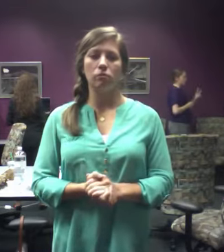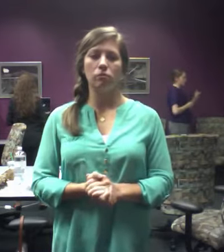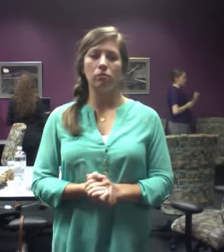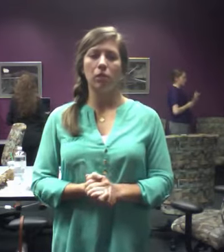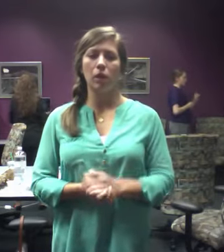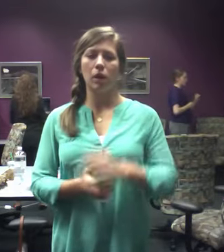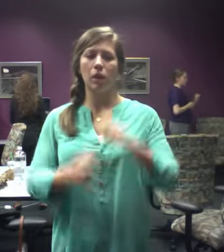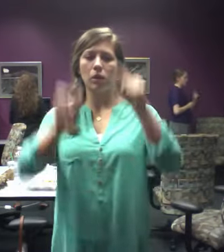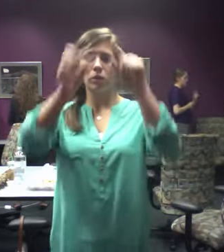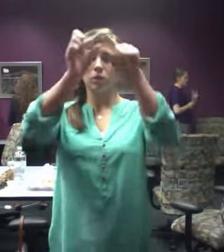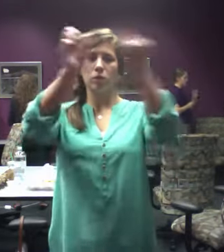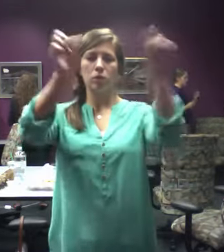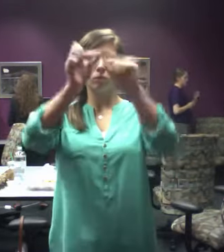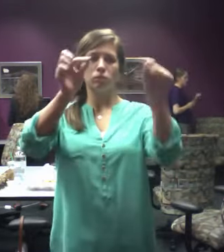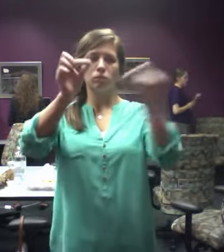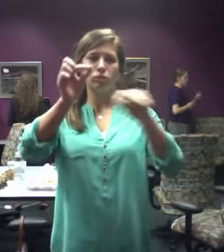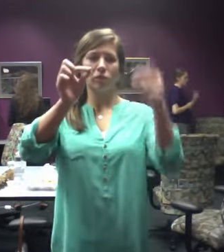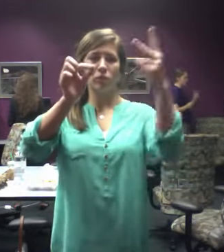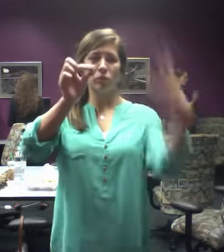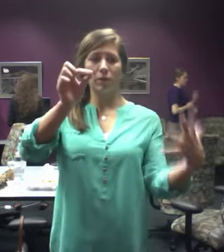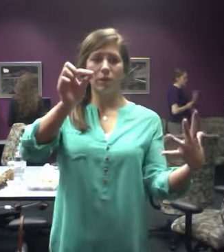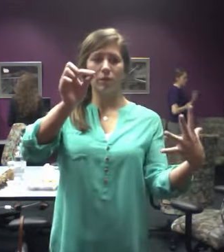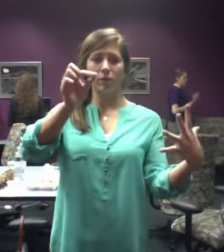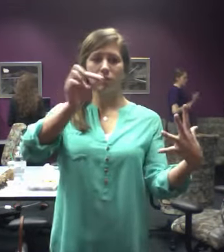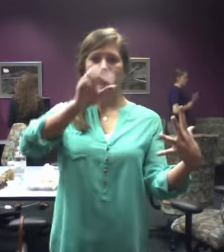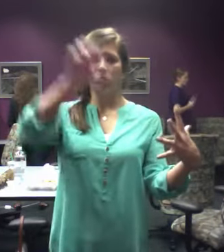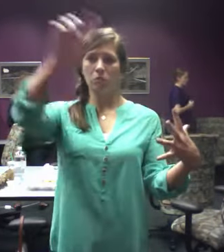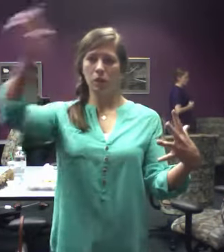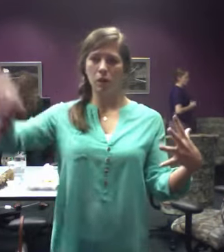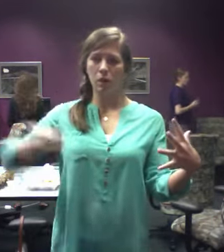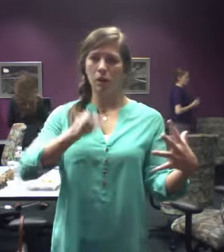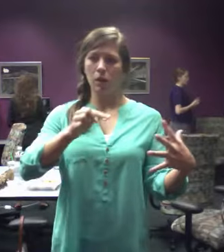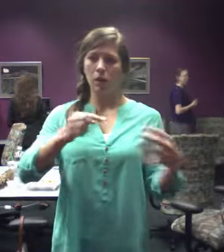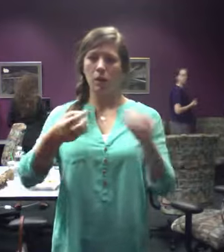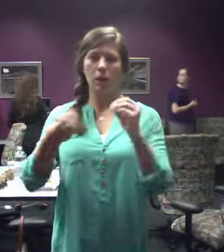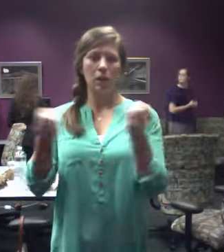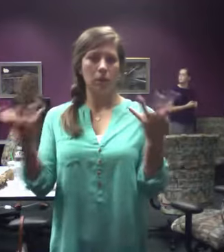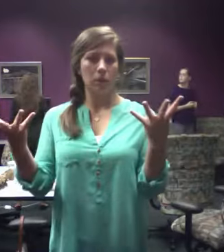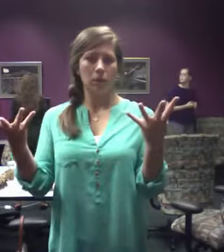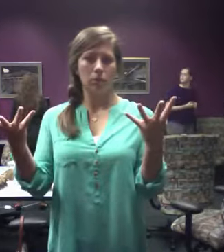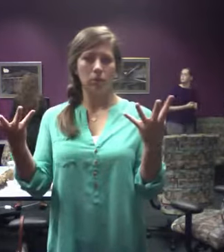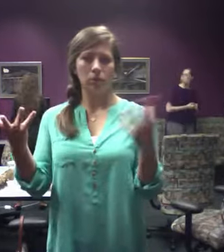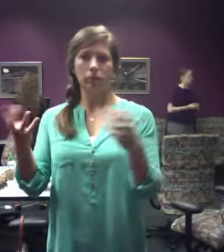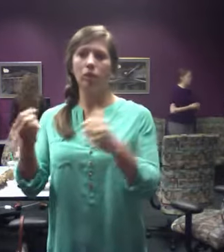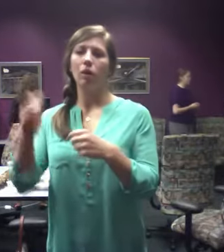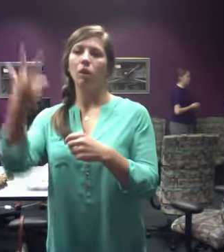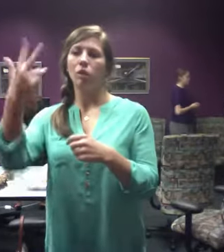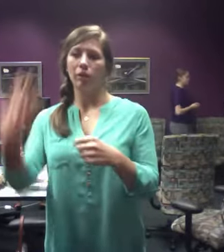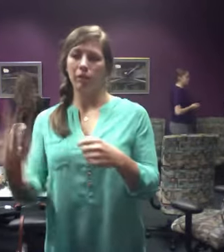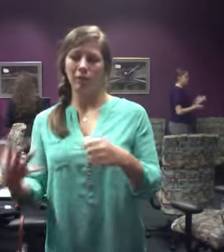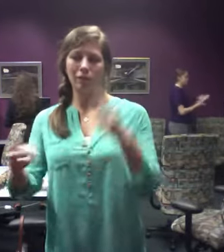Let me see. 3/5. Good. And out of those 3/5, 1/5 were what we call